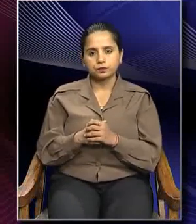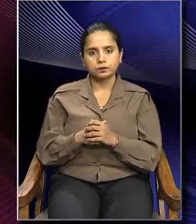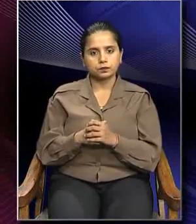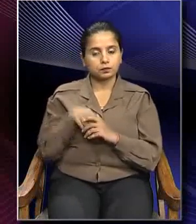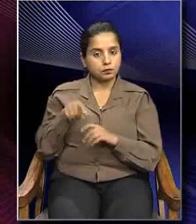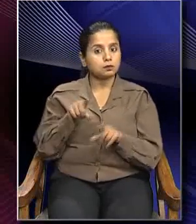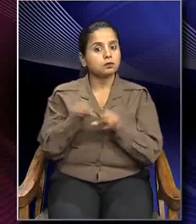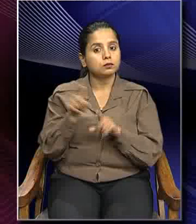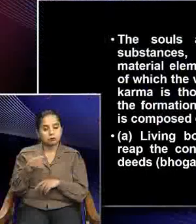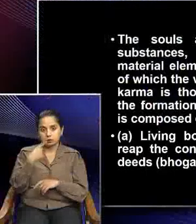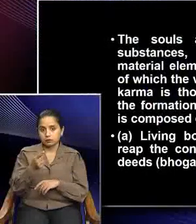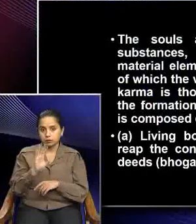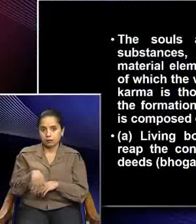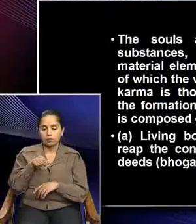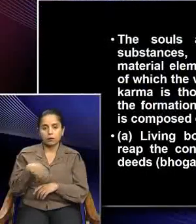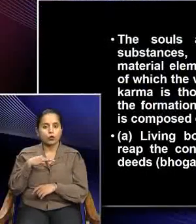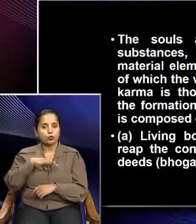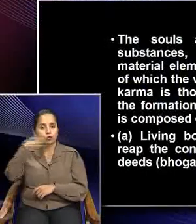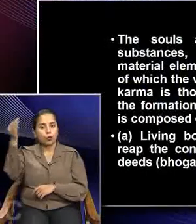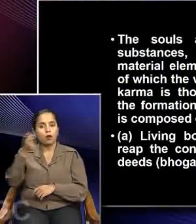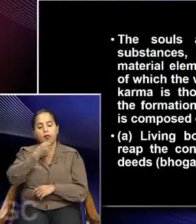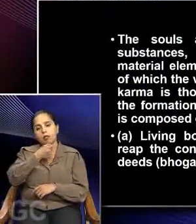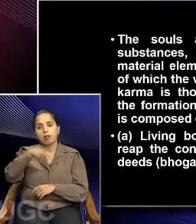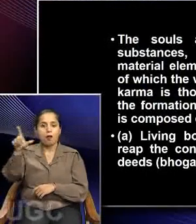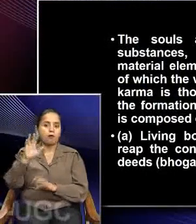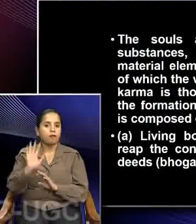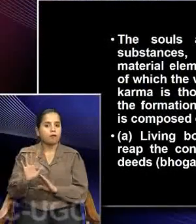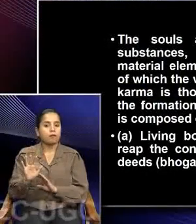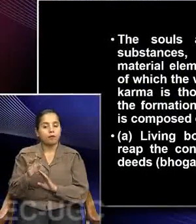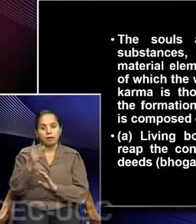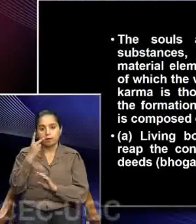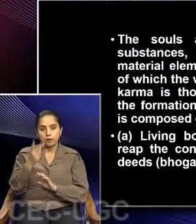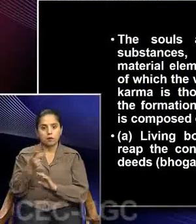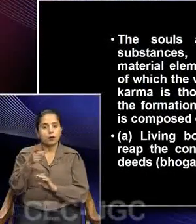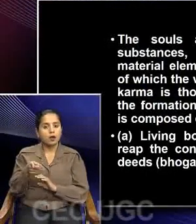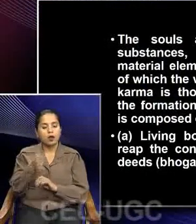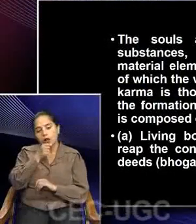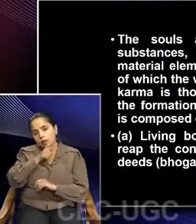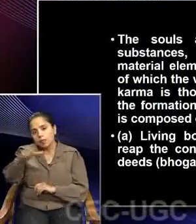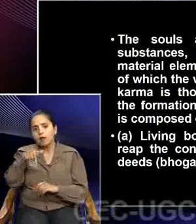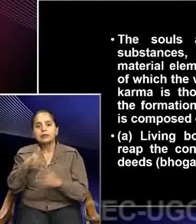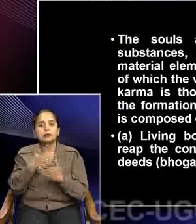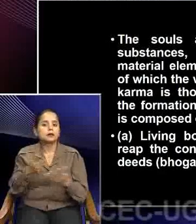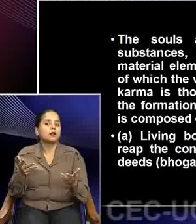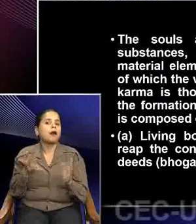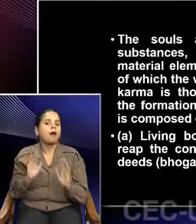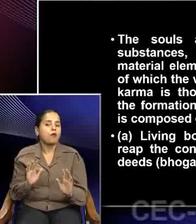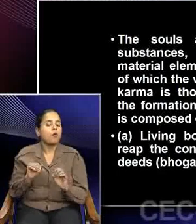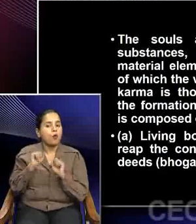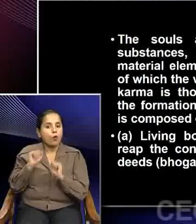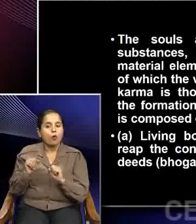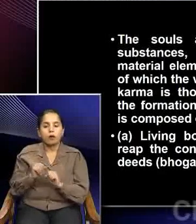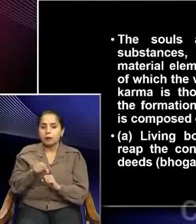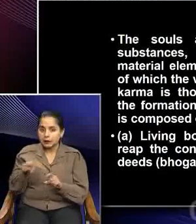They also say that the souls are permanent, they are eternal substances, and